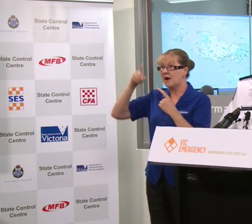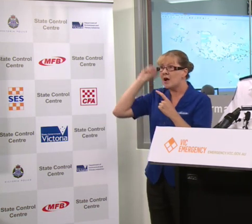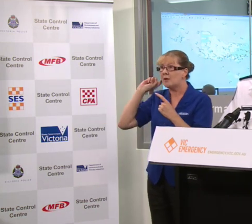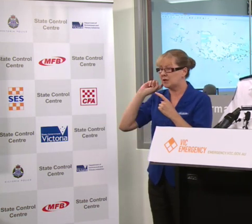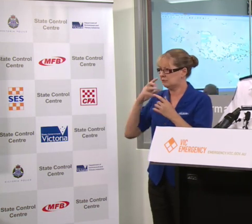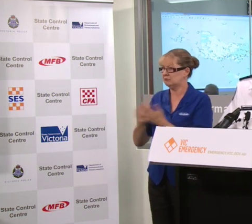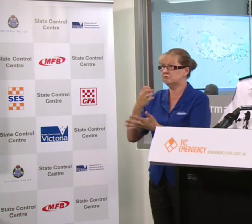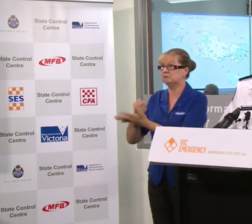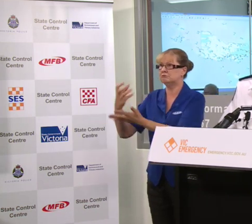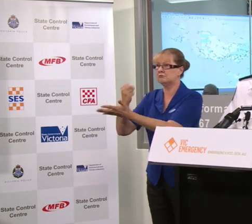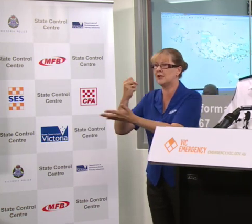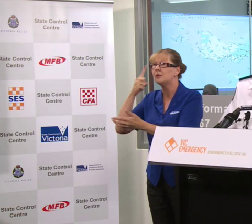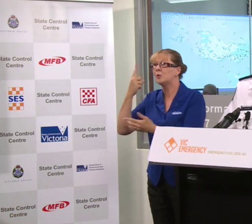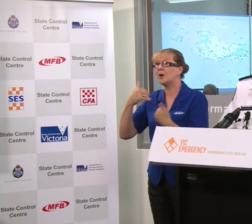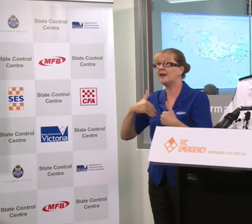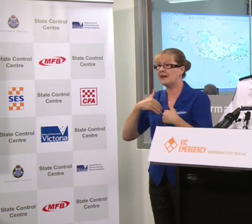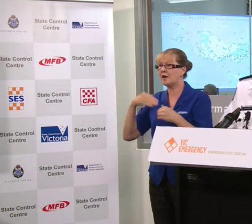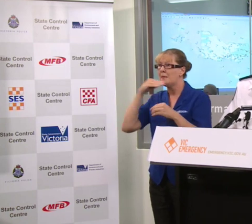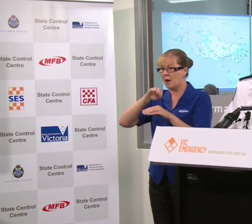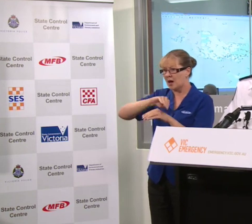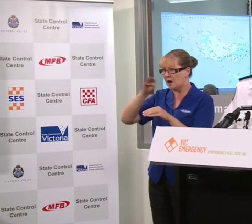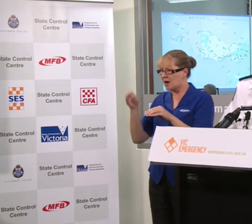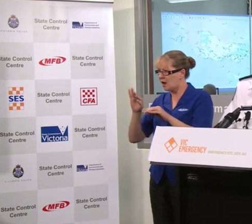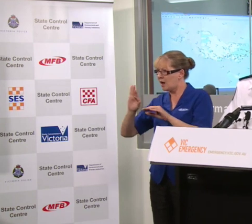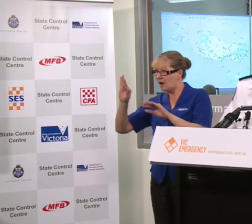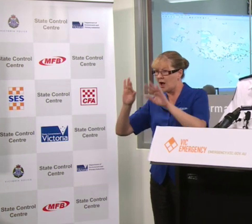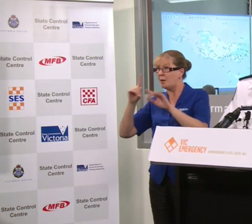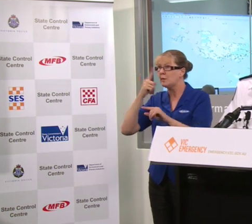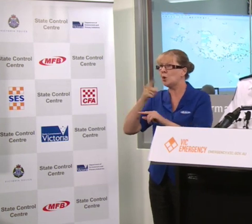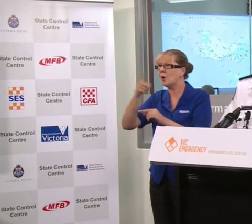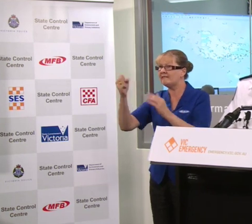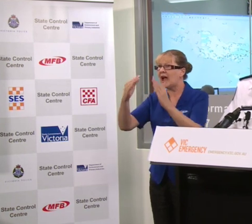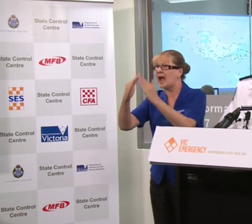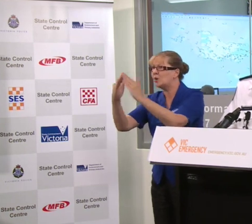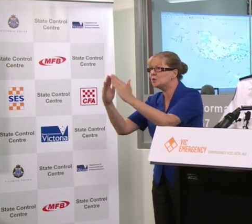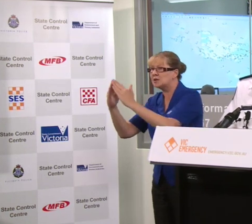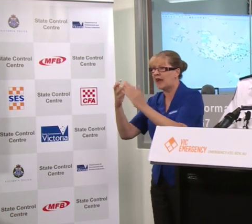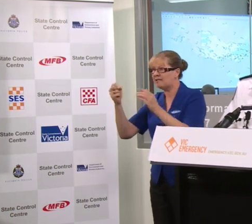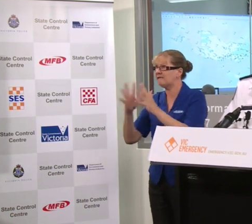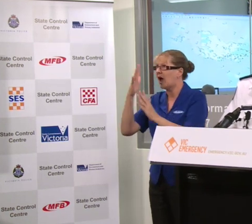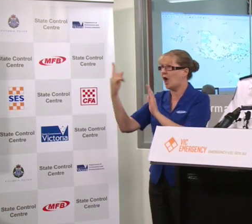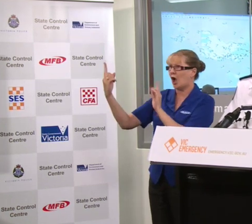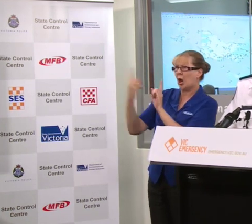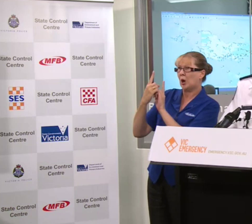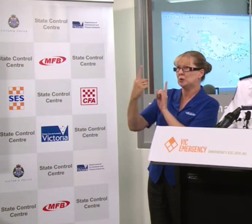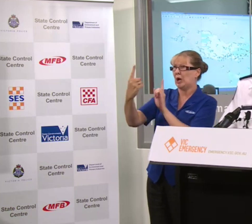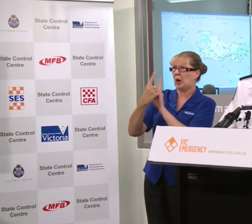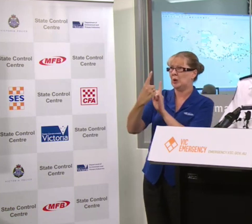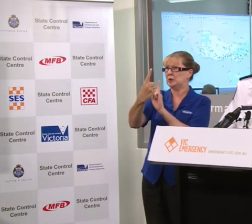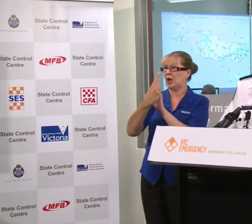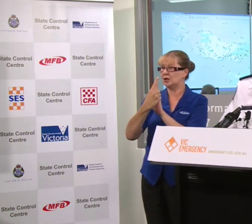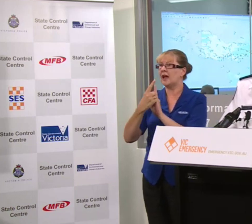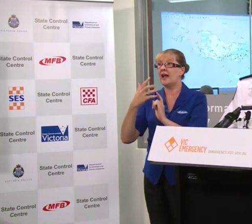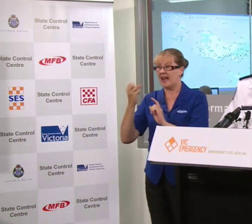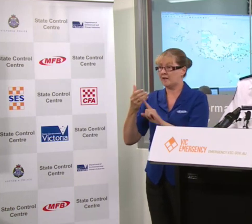if for those people that live in the outer metropolitan area and have fire that's moved around their properties, there's been significant work done prior to